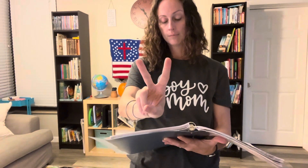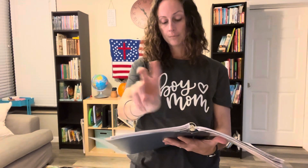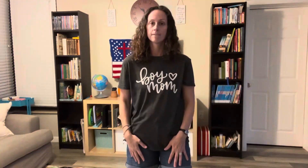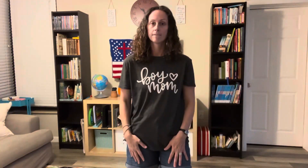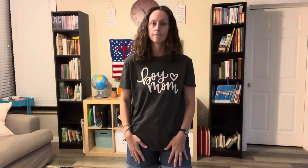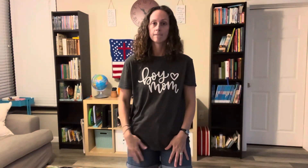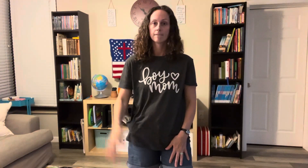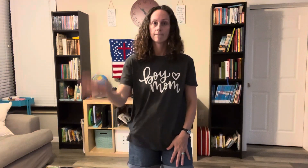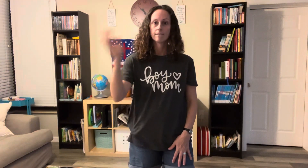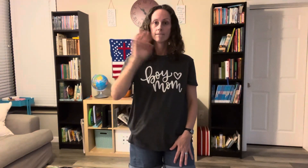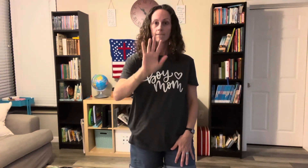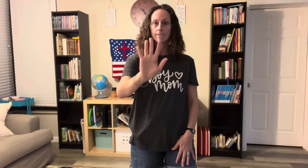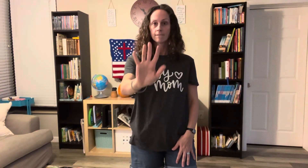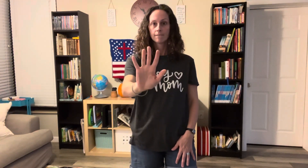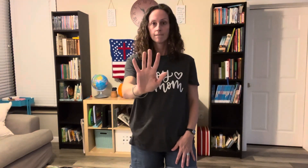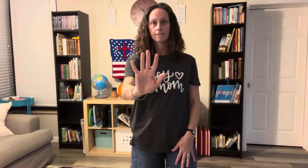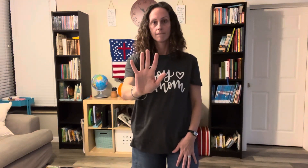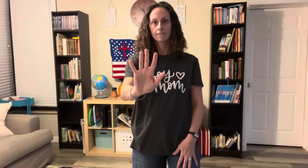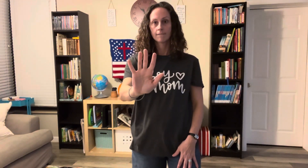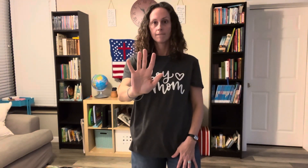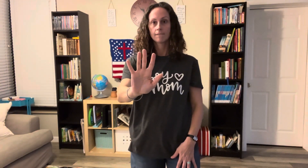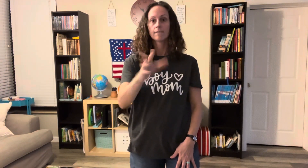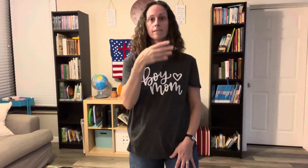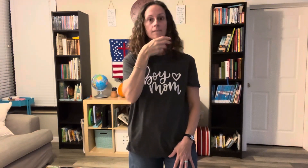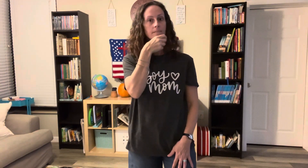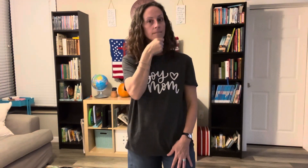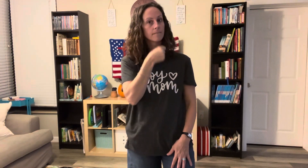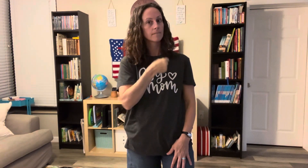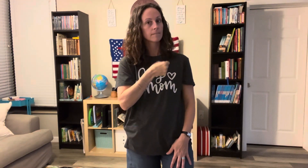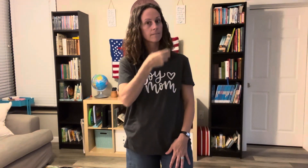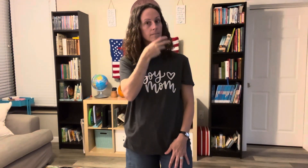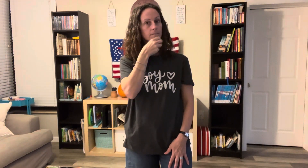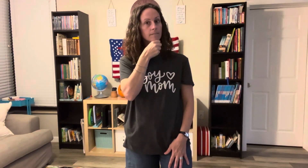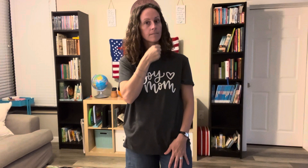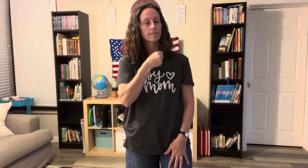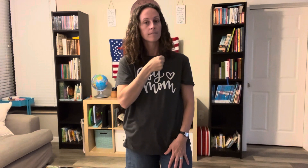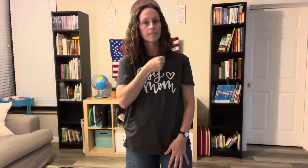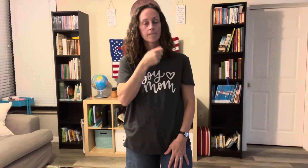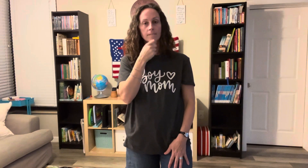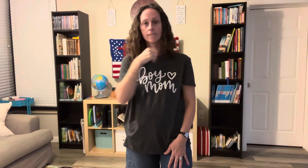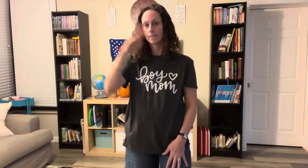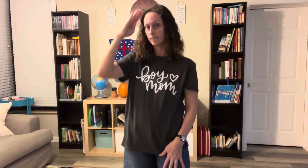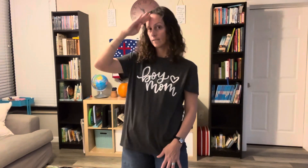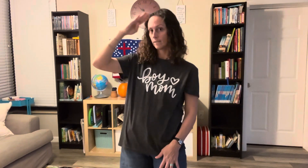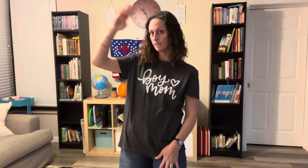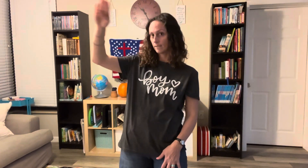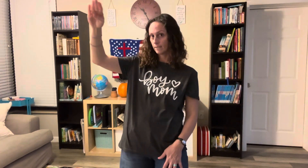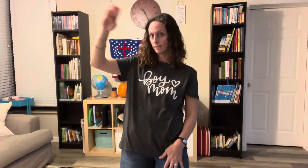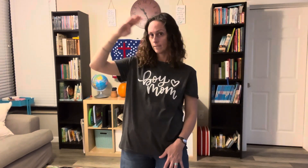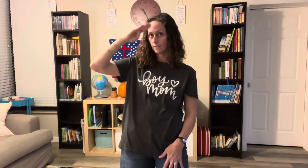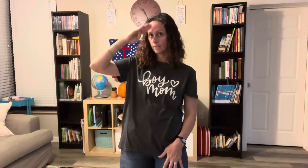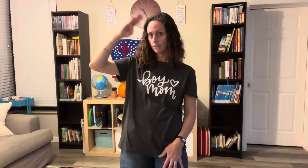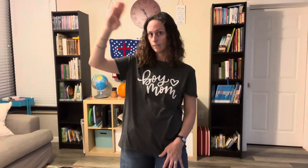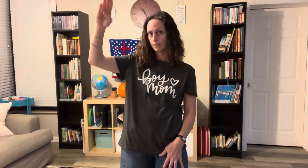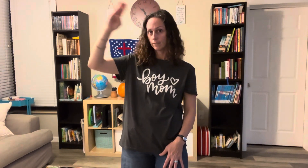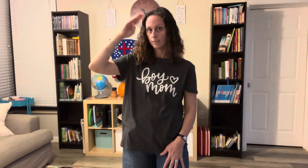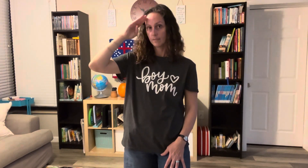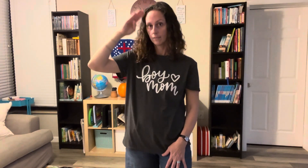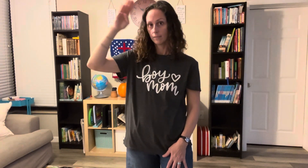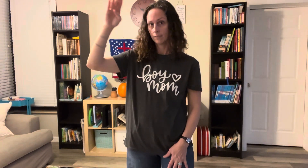In 1865, General Robert E. Lee surrendered to General Ulysses S. Grant at Appomattox Courthouse